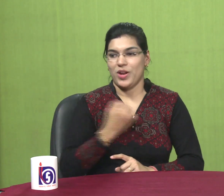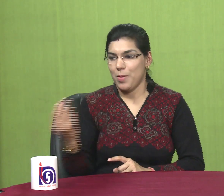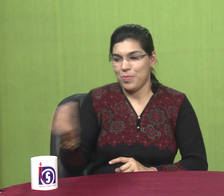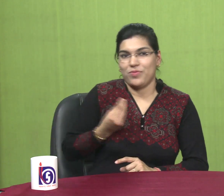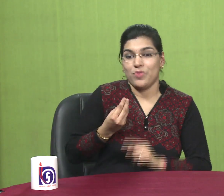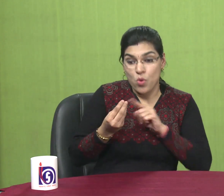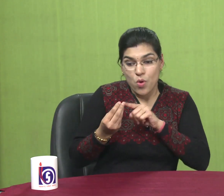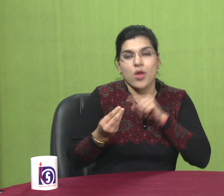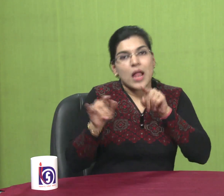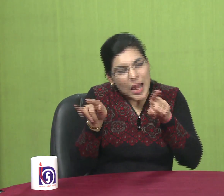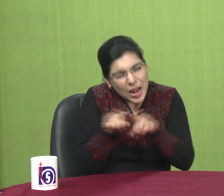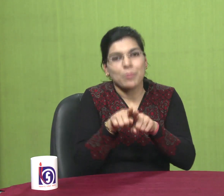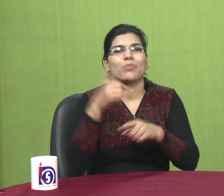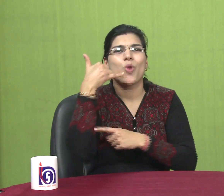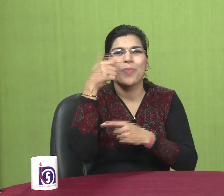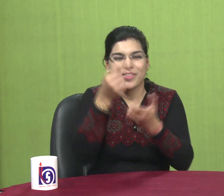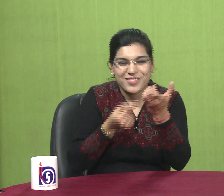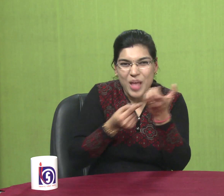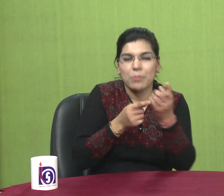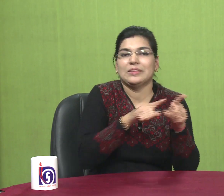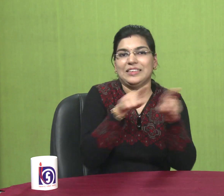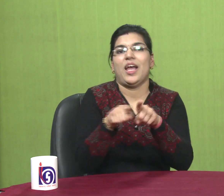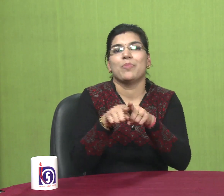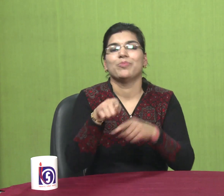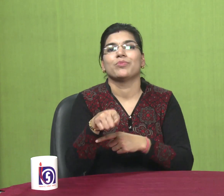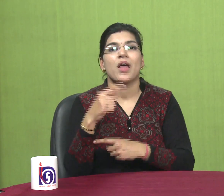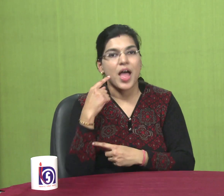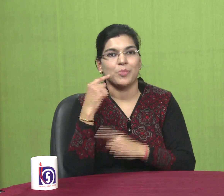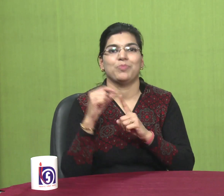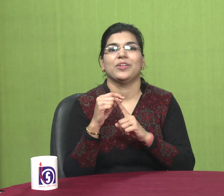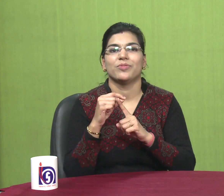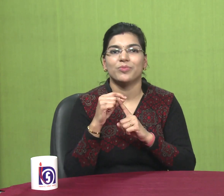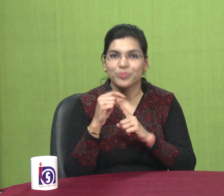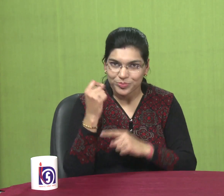Wi-Fi is personal. You cannot give your Wi-Fi to anyone else.